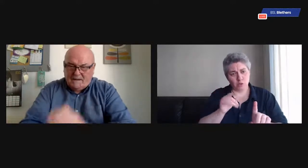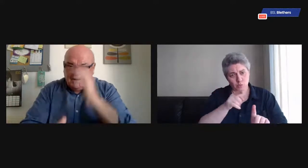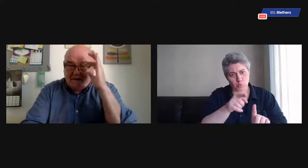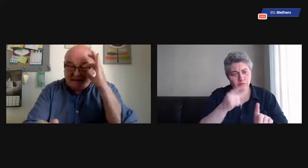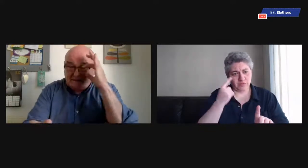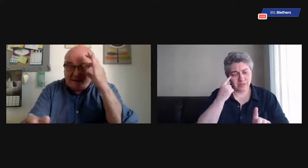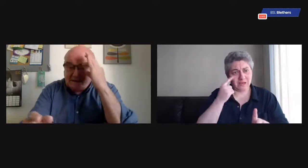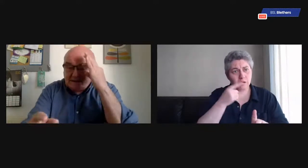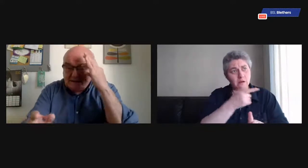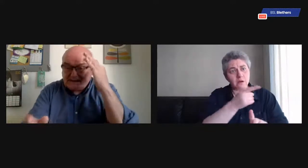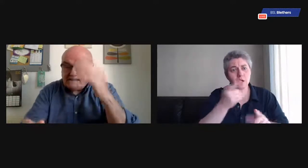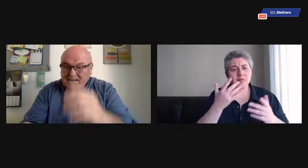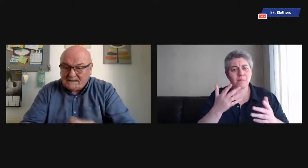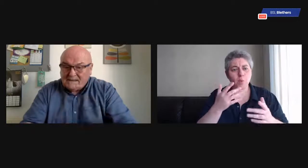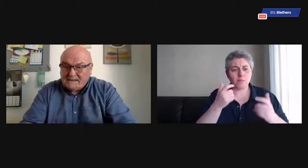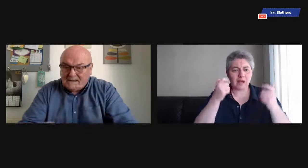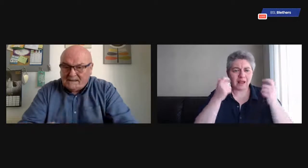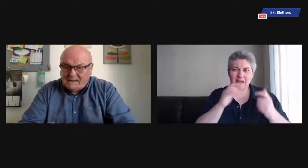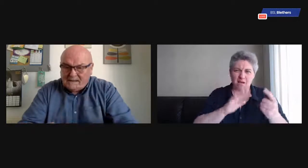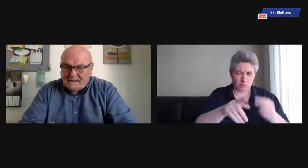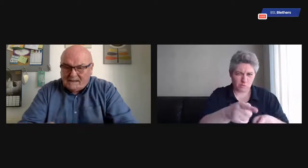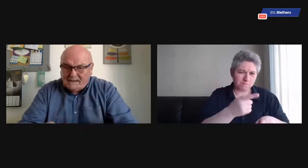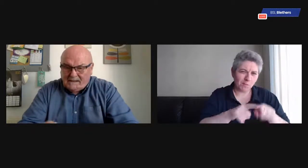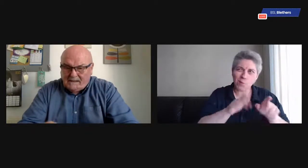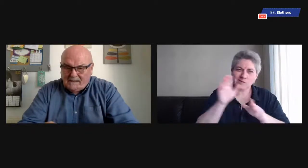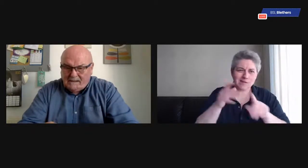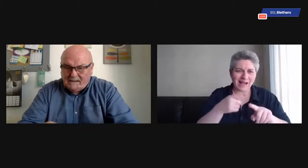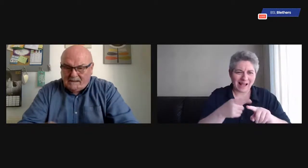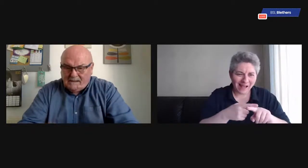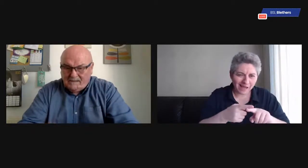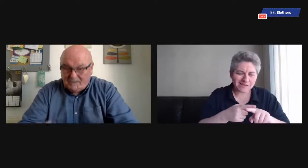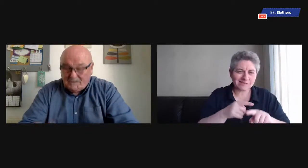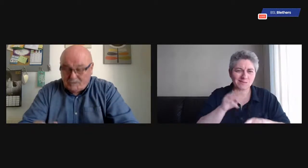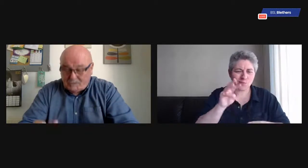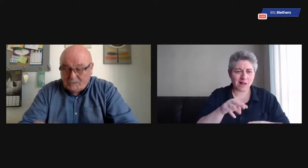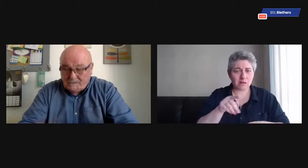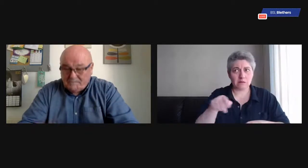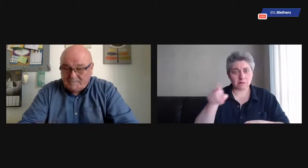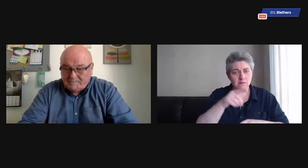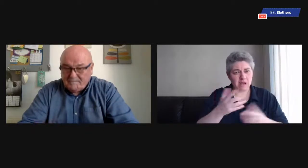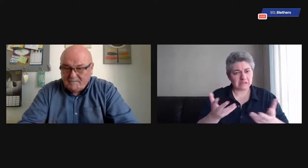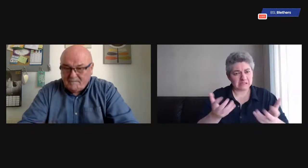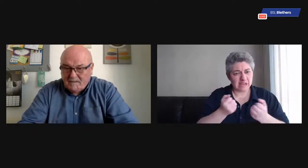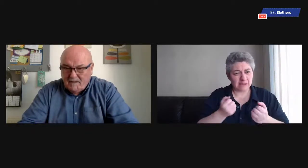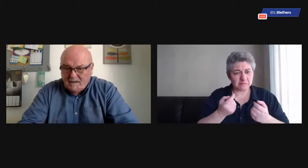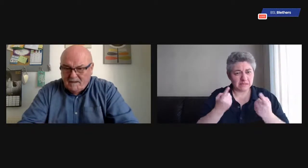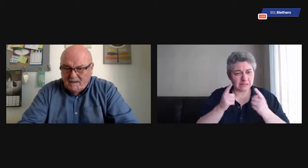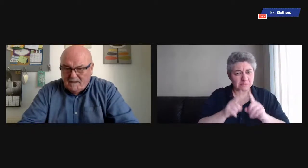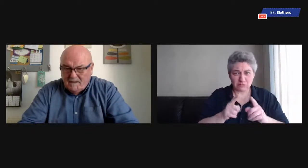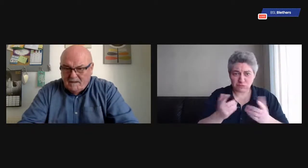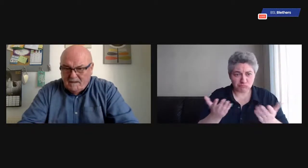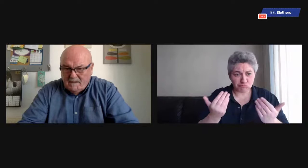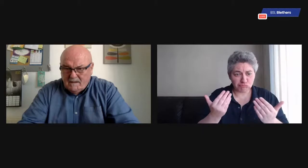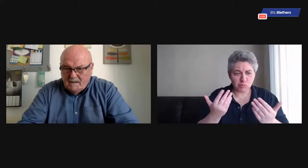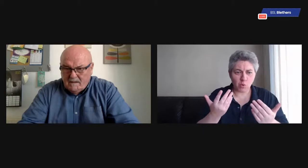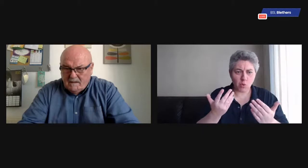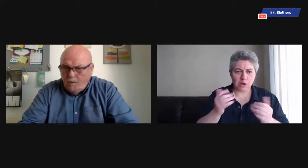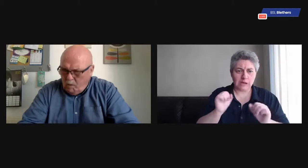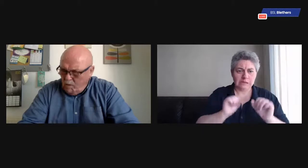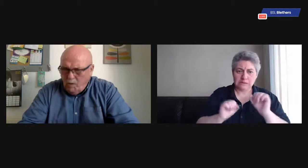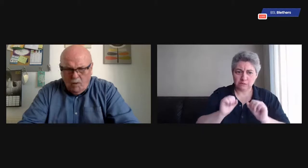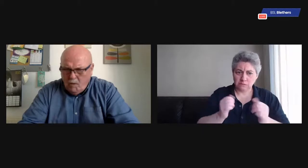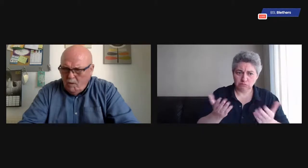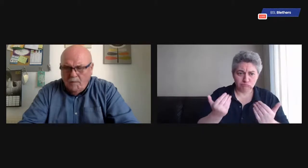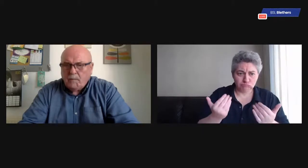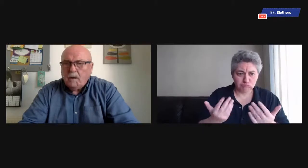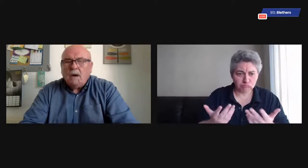of deaf intermediaries on our books. I mean, I know you've mentioned this happens in England and Wales,